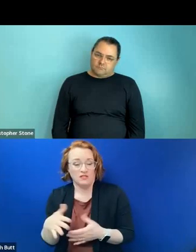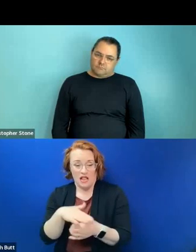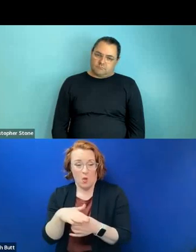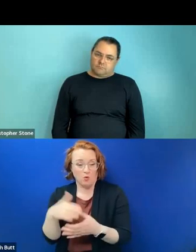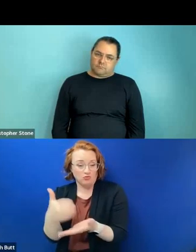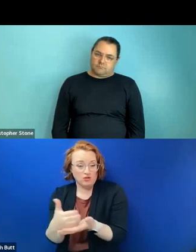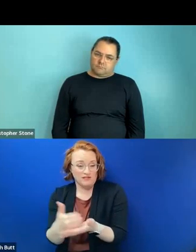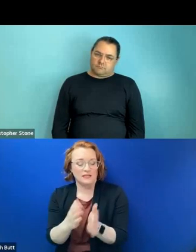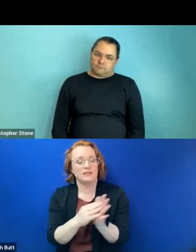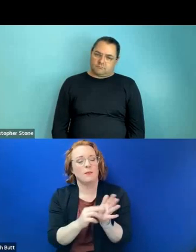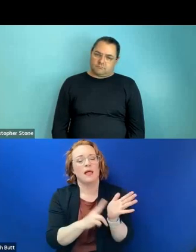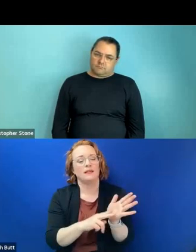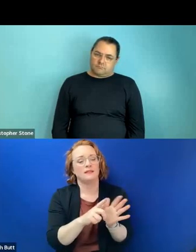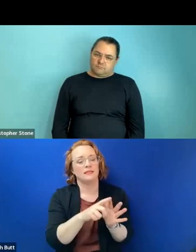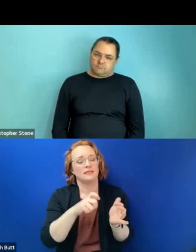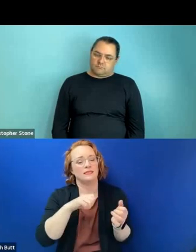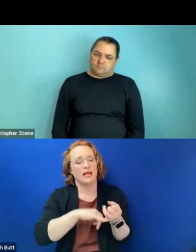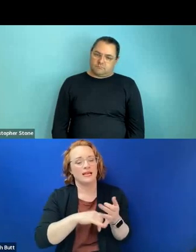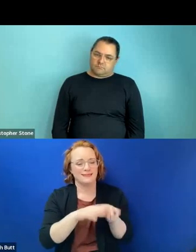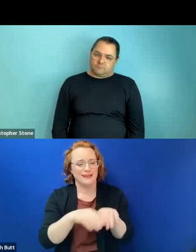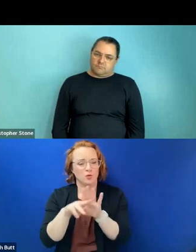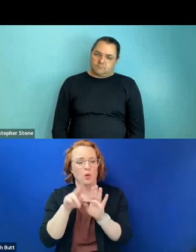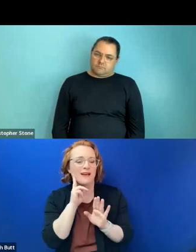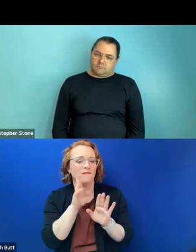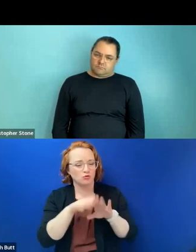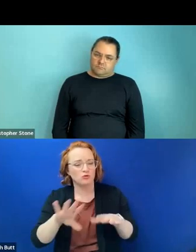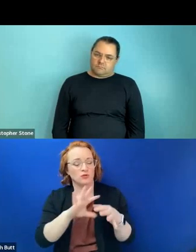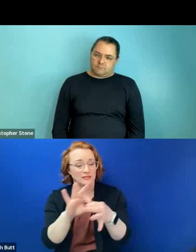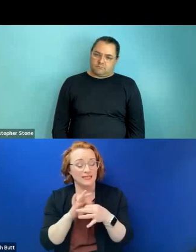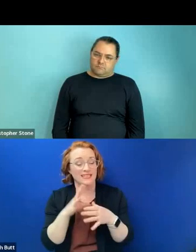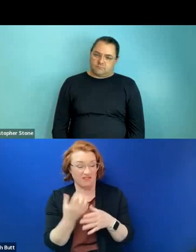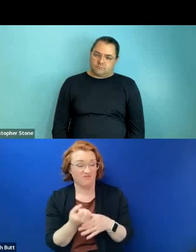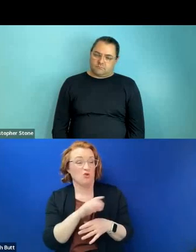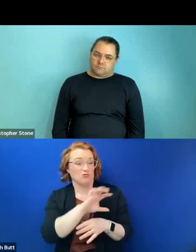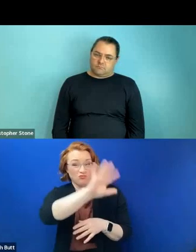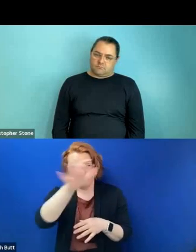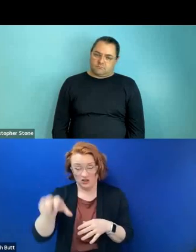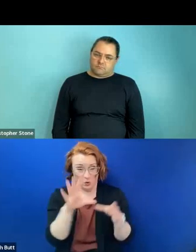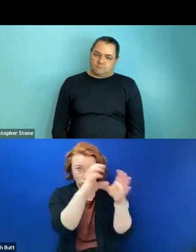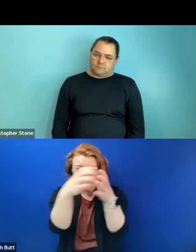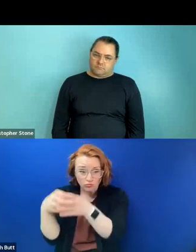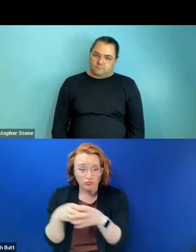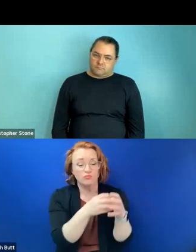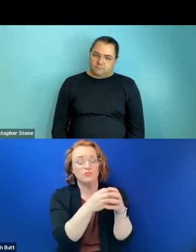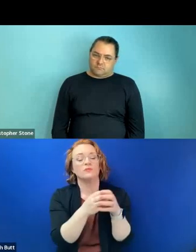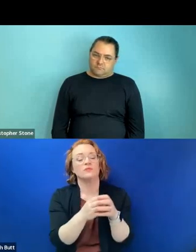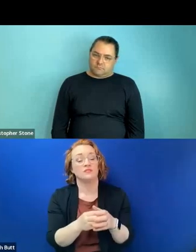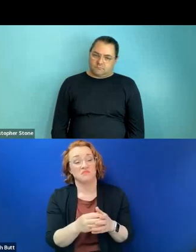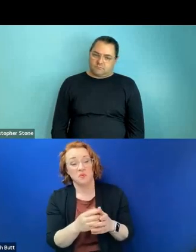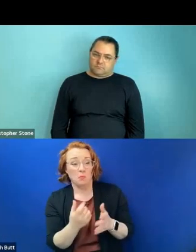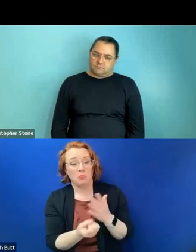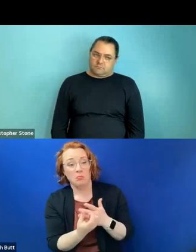for example, the National Deaf Children's Society, they have regional groups. They have opportunities where you can